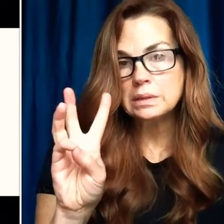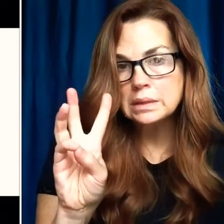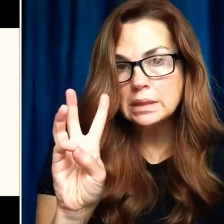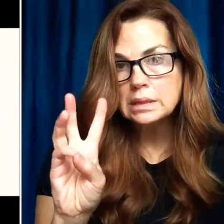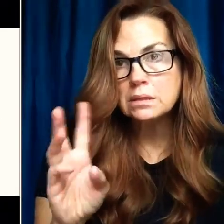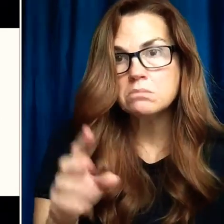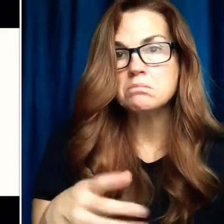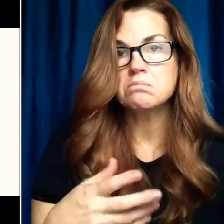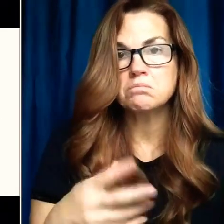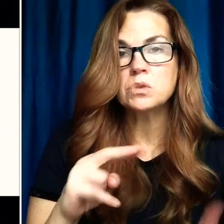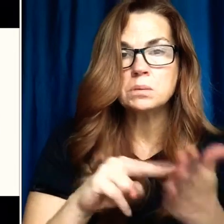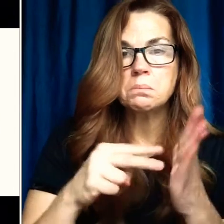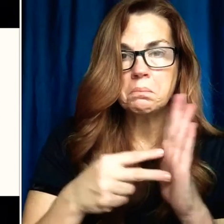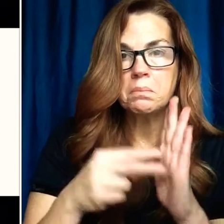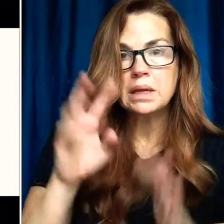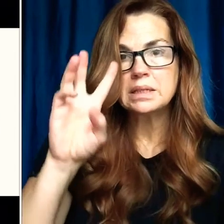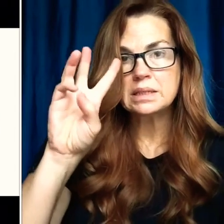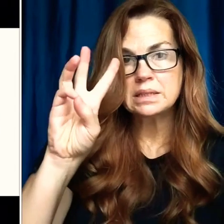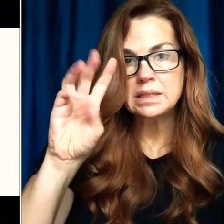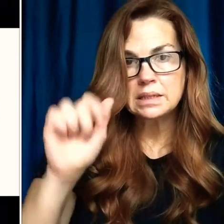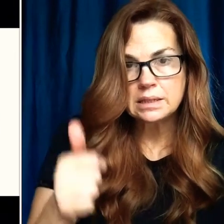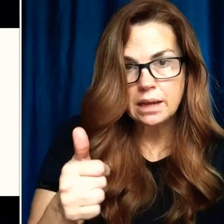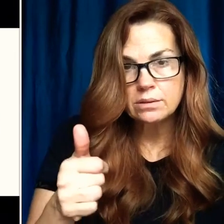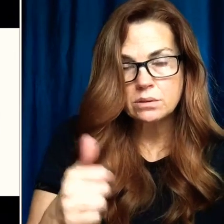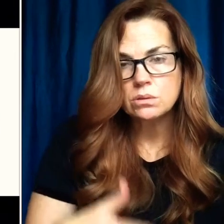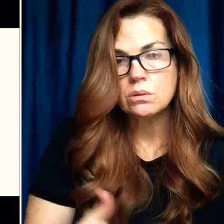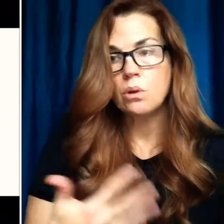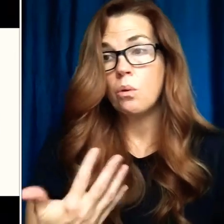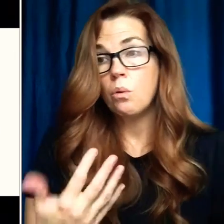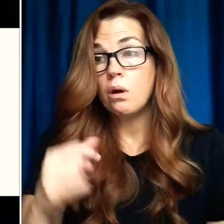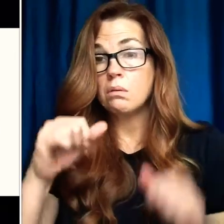of -2.5, or even percents,